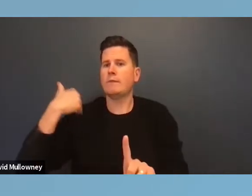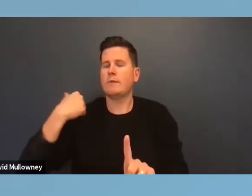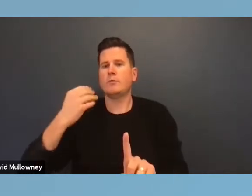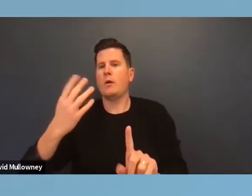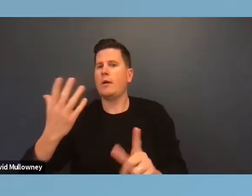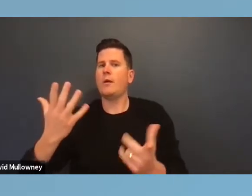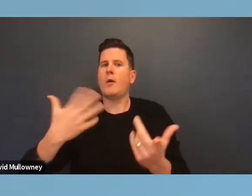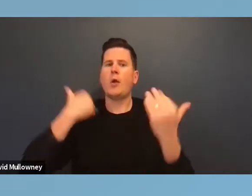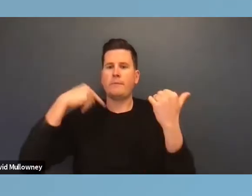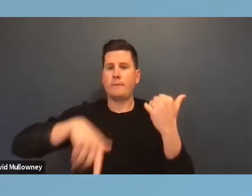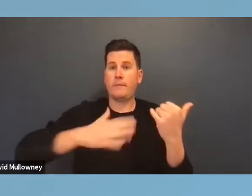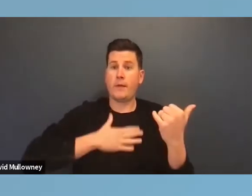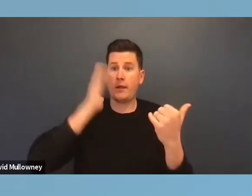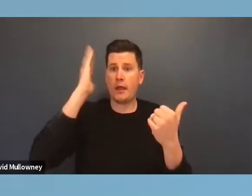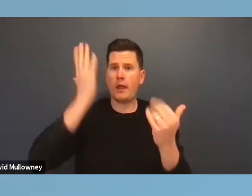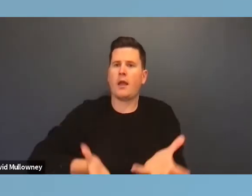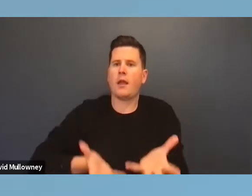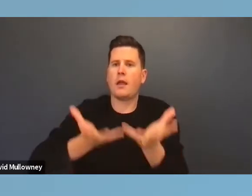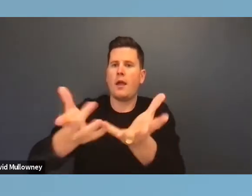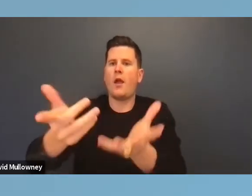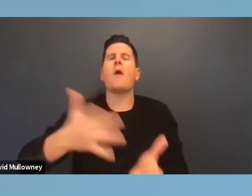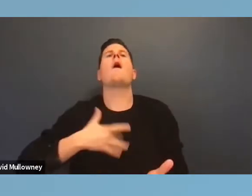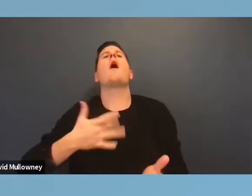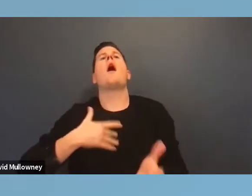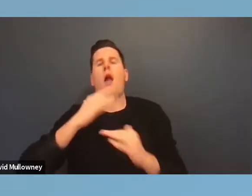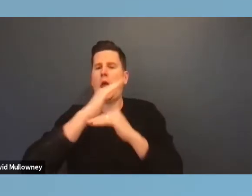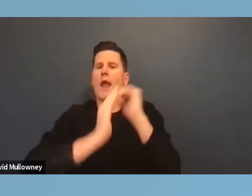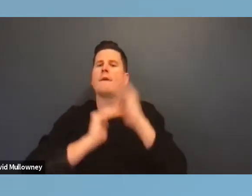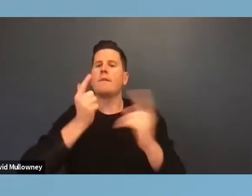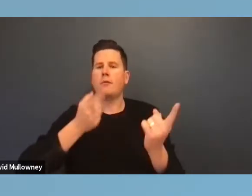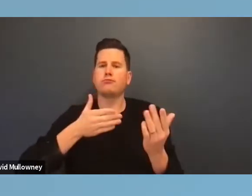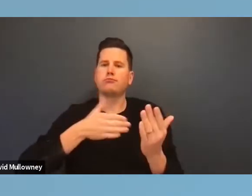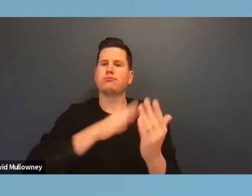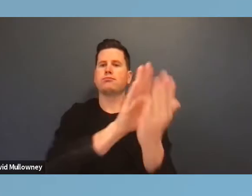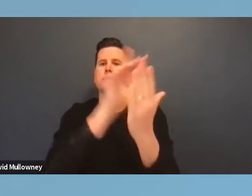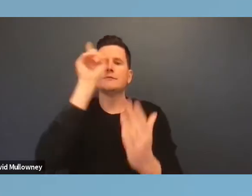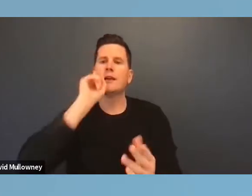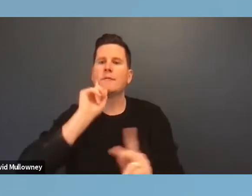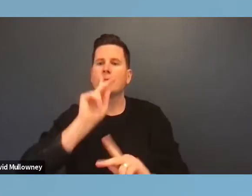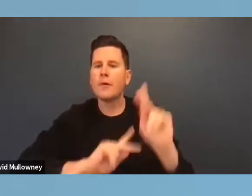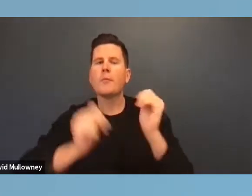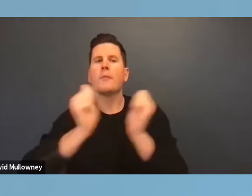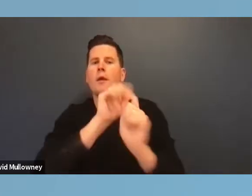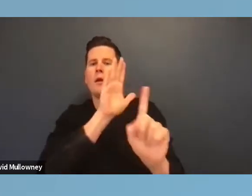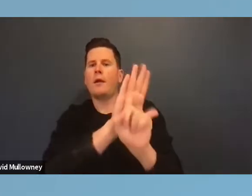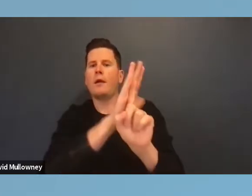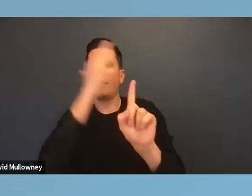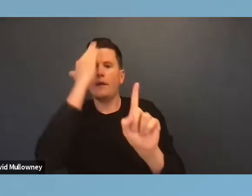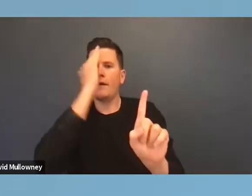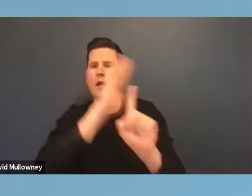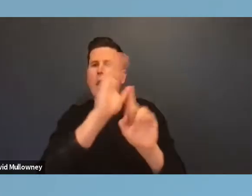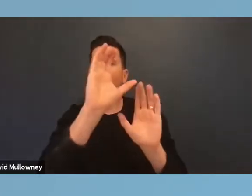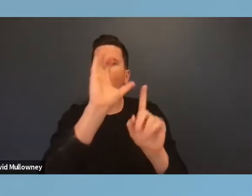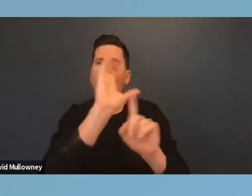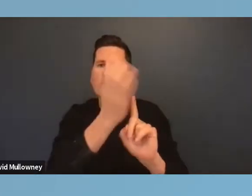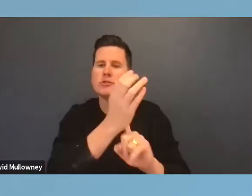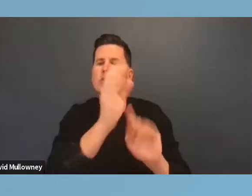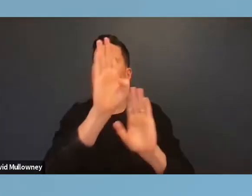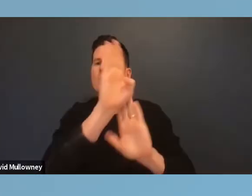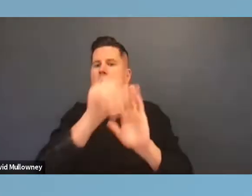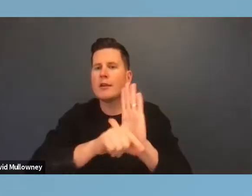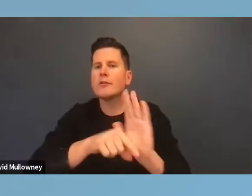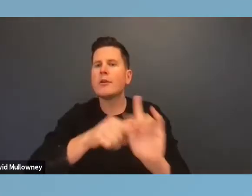person before. And so I want to share my experience with you so that you will be more comfortable in approaching deaf